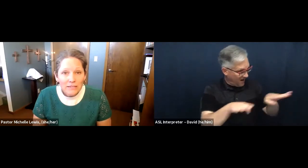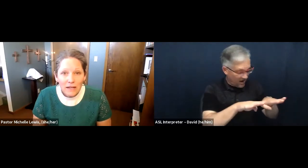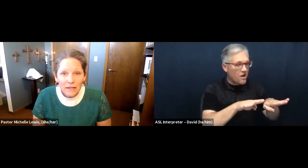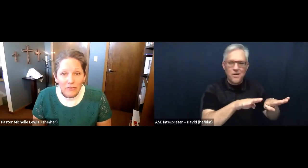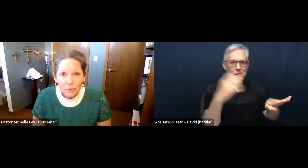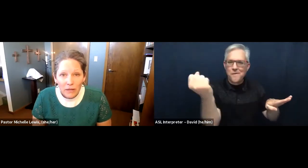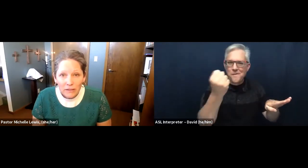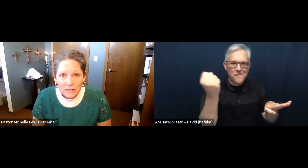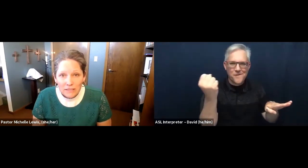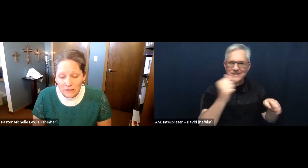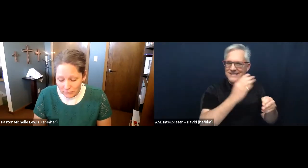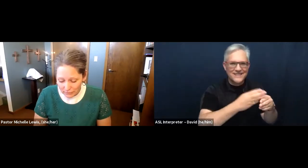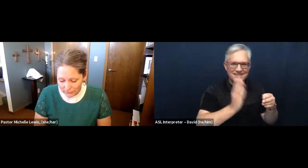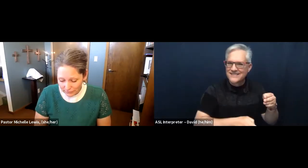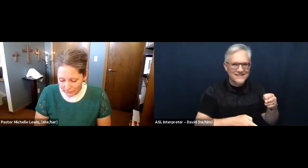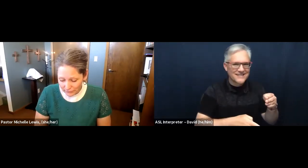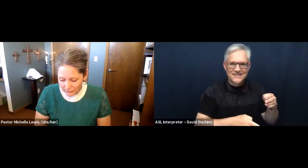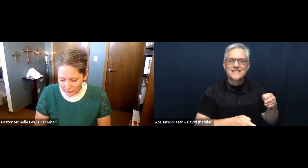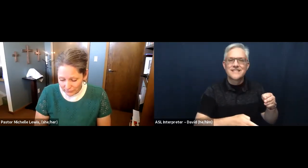God does not give up on us.